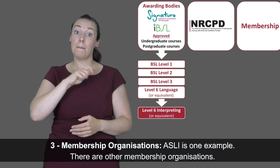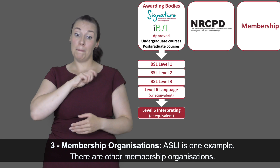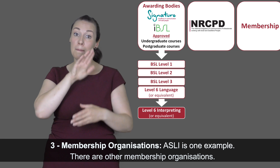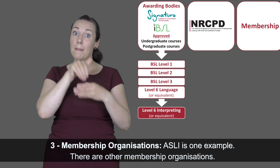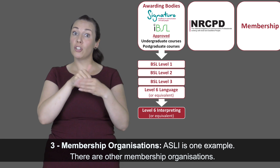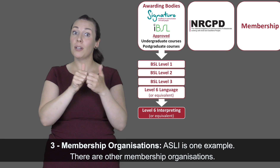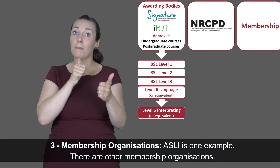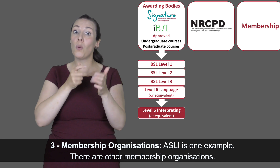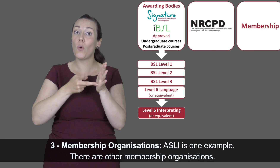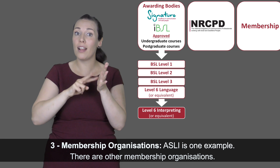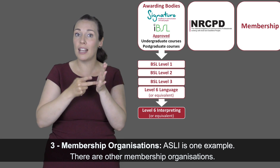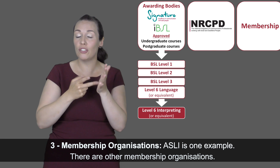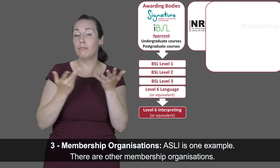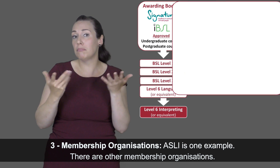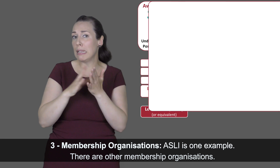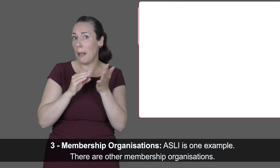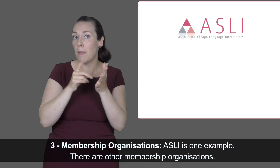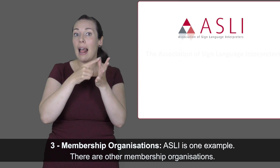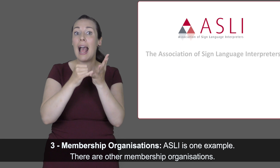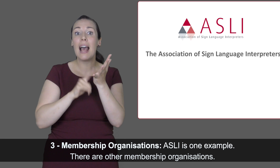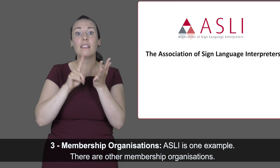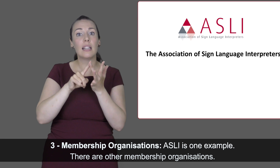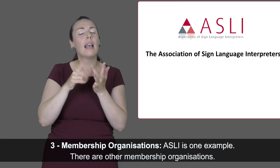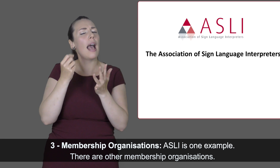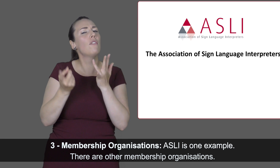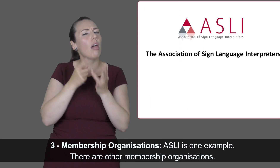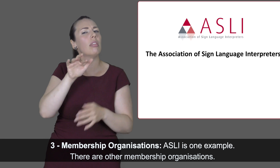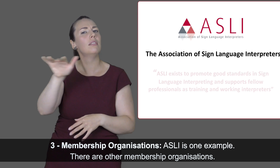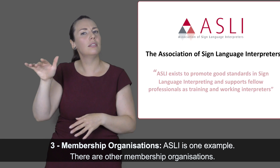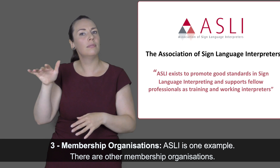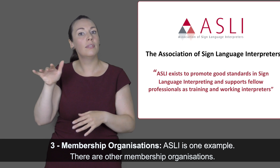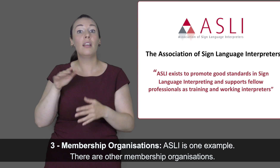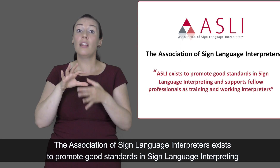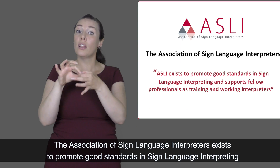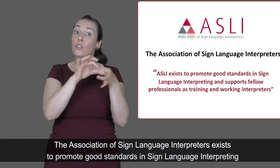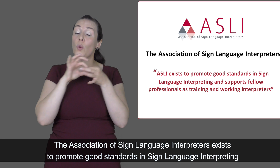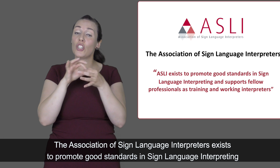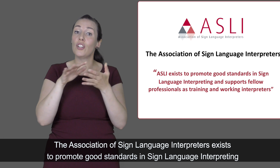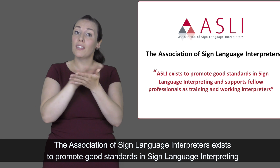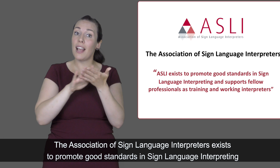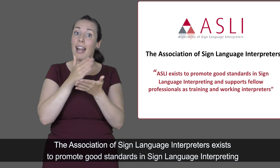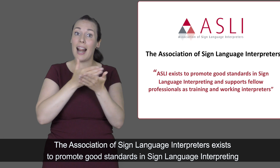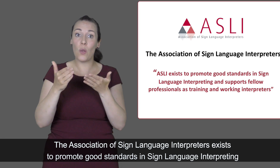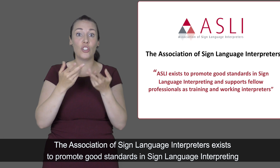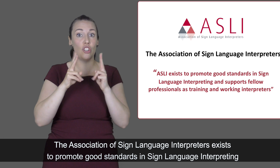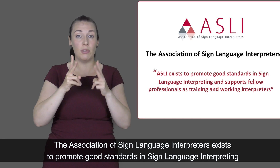Number 3, membership organisations. ASLI is one example. There are other membership organisations.